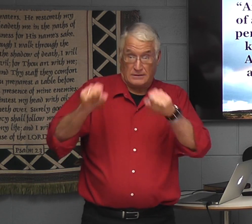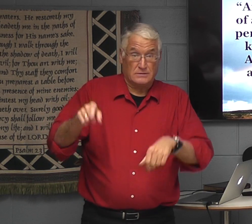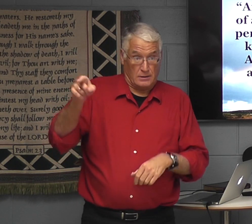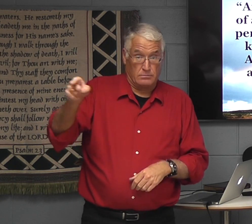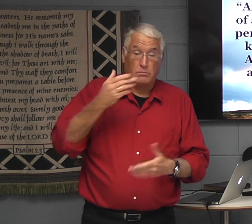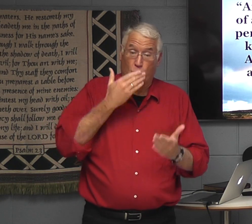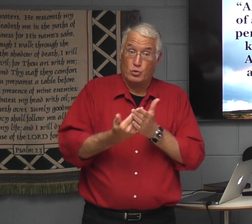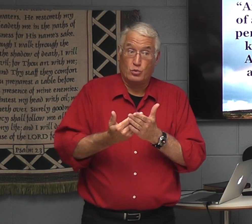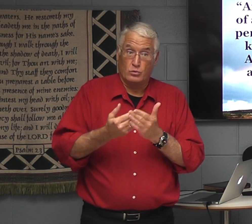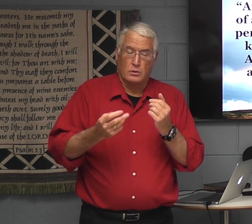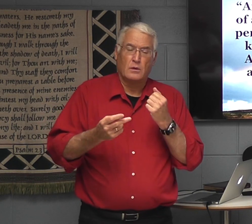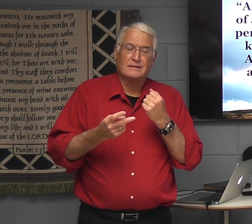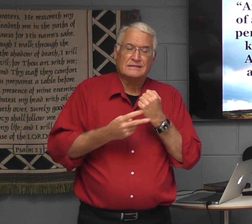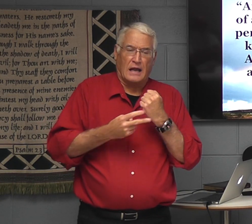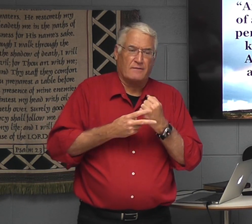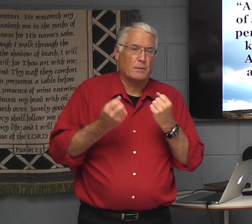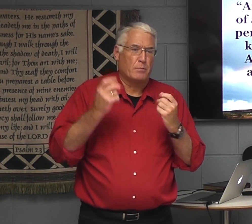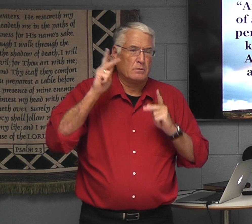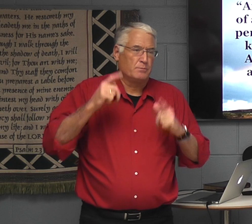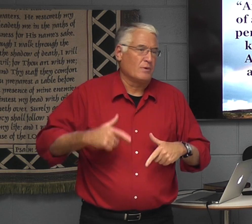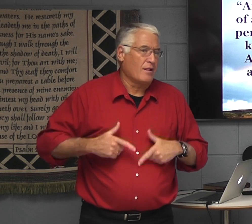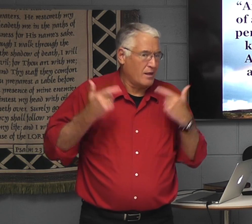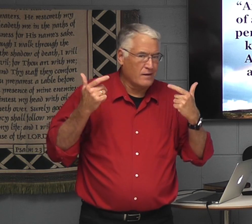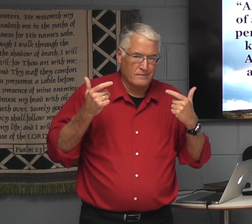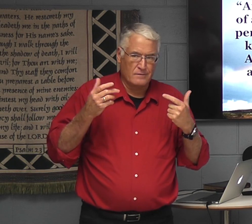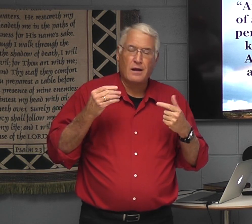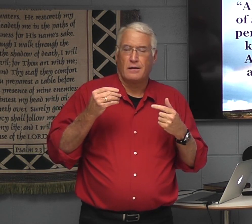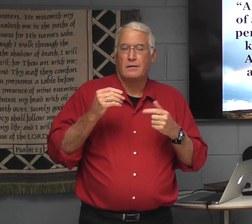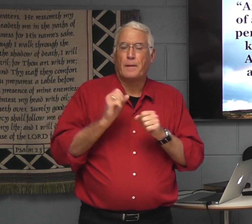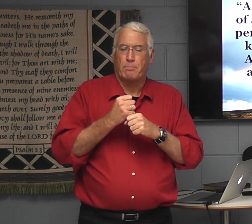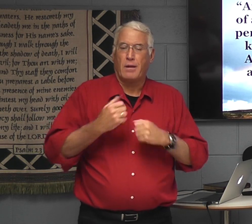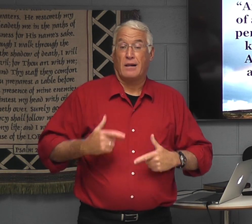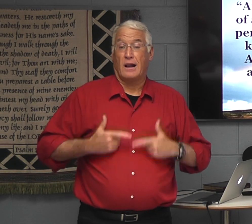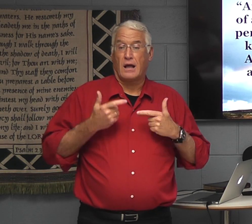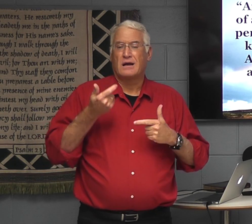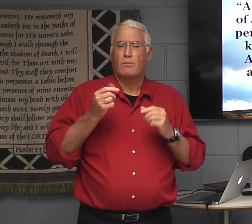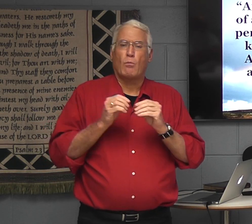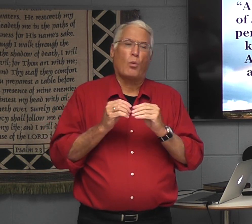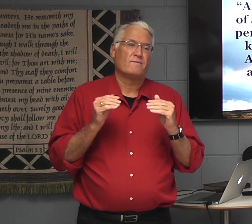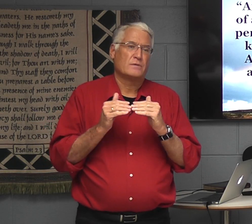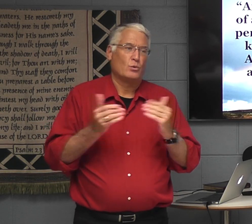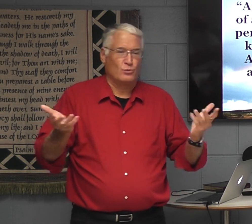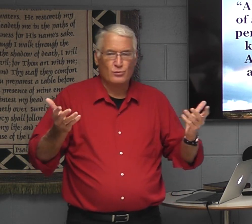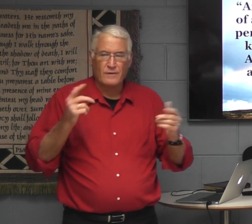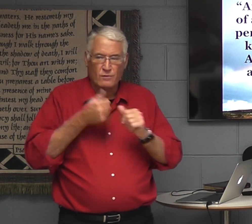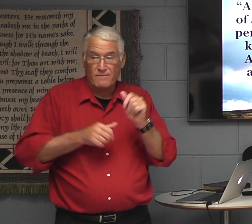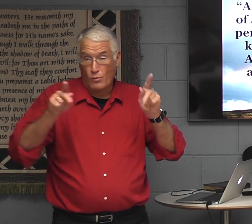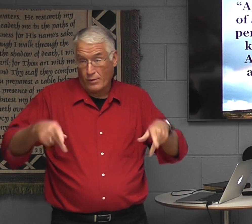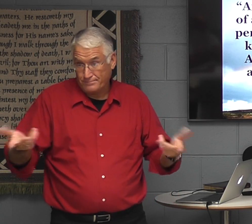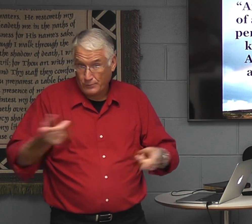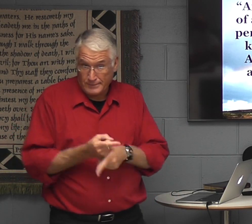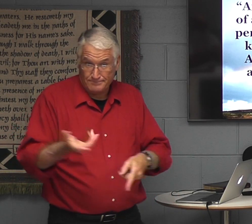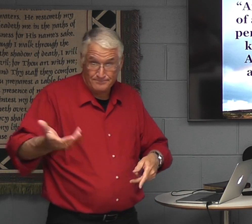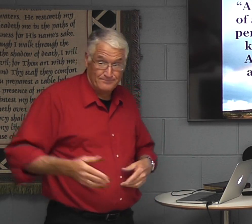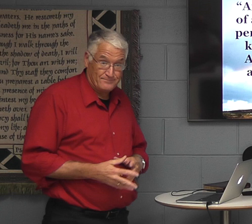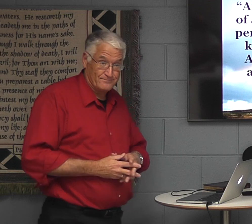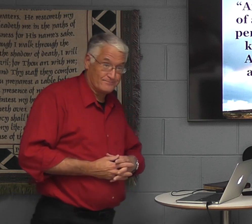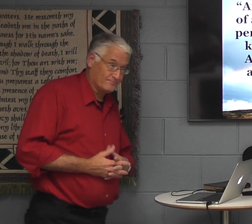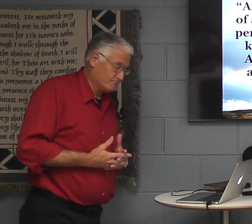anyway. The court system has saved many people's lives and made many lives more fair.